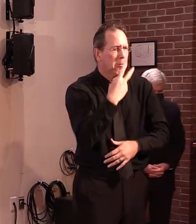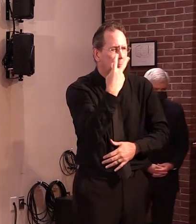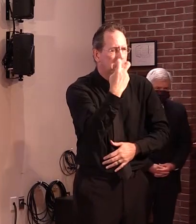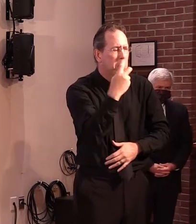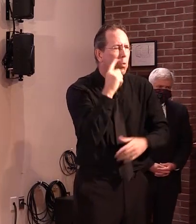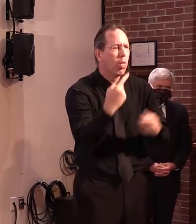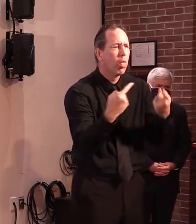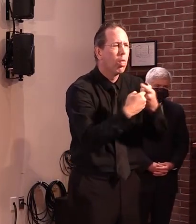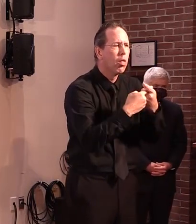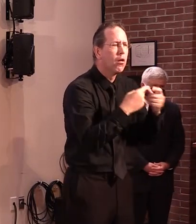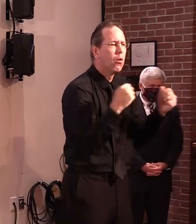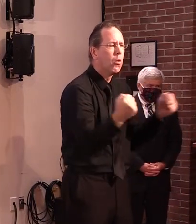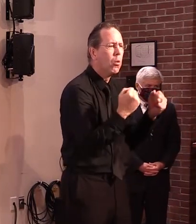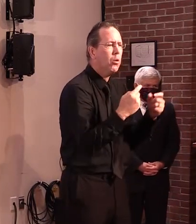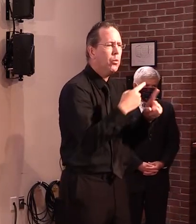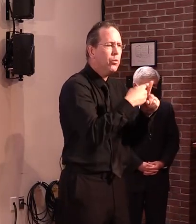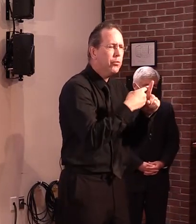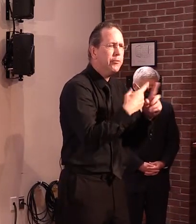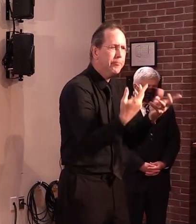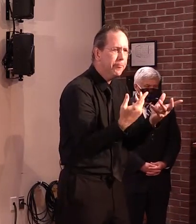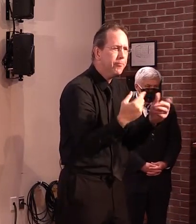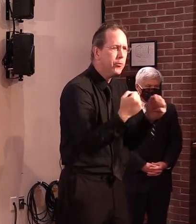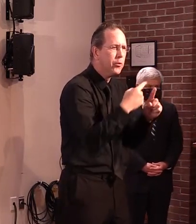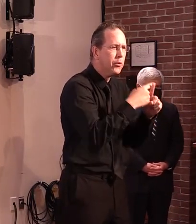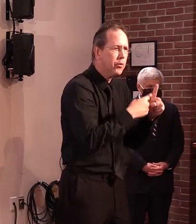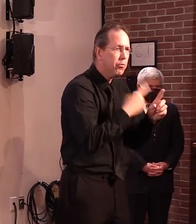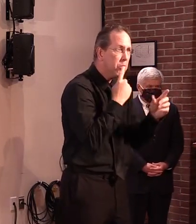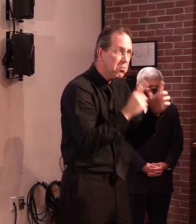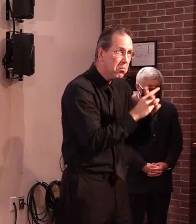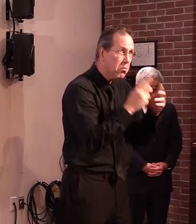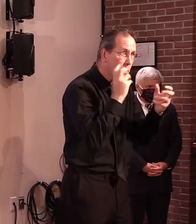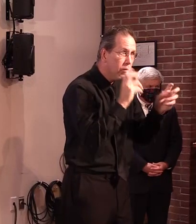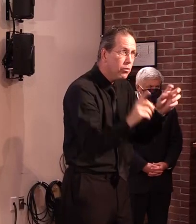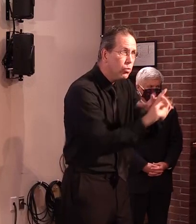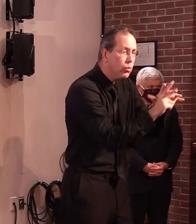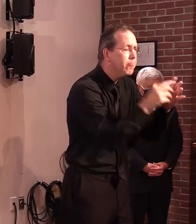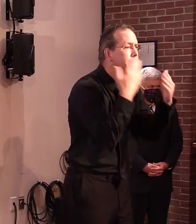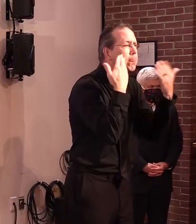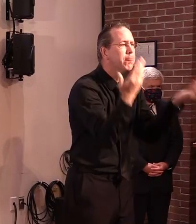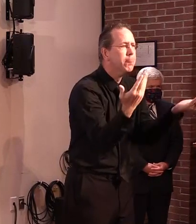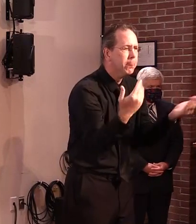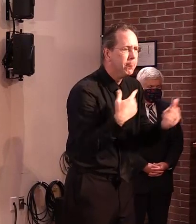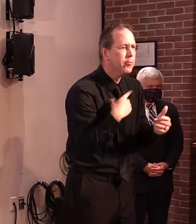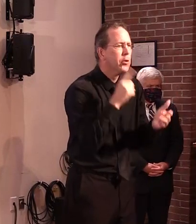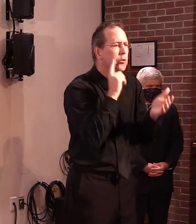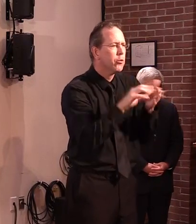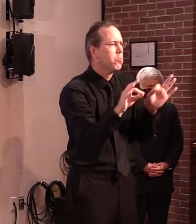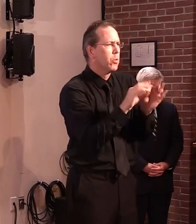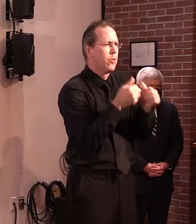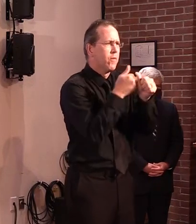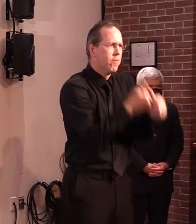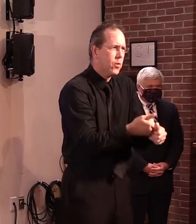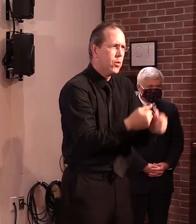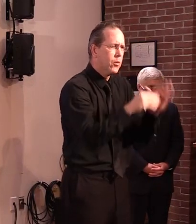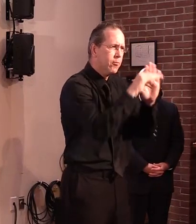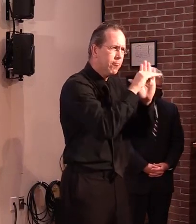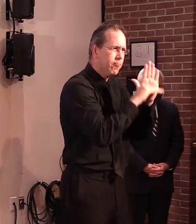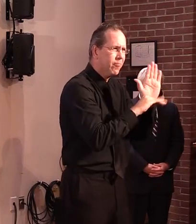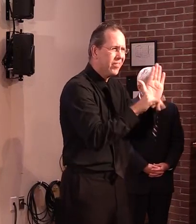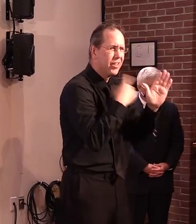it doesn't necessarily mean that you're going to have a problem if you do the kind of prudent public health measures that you've been